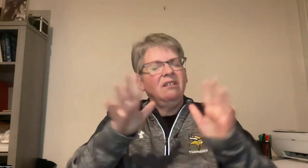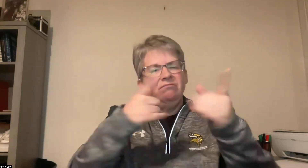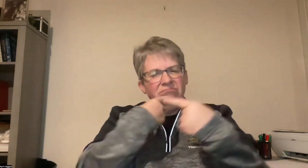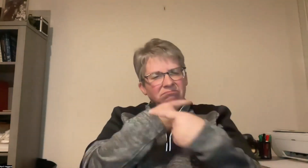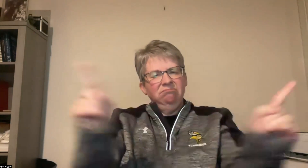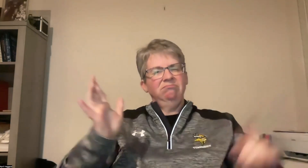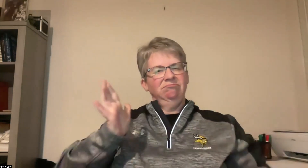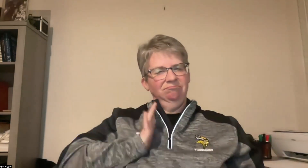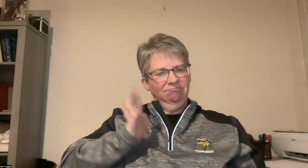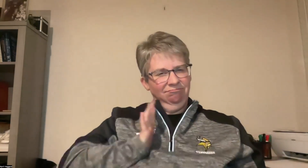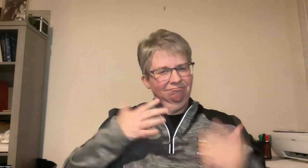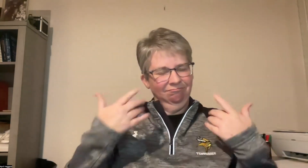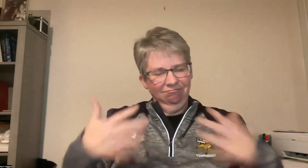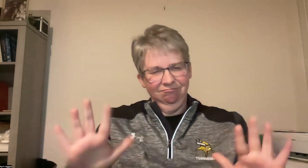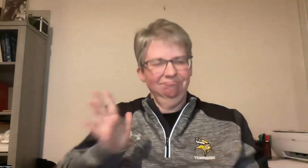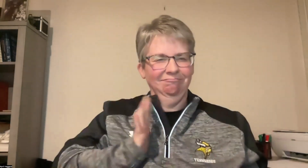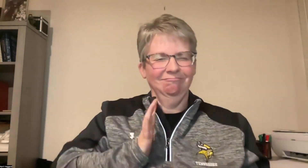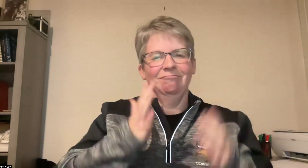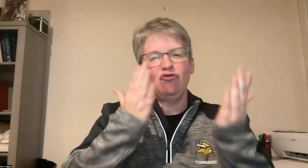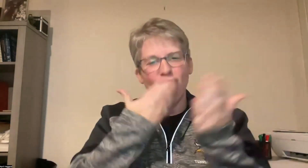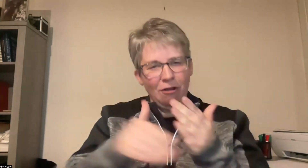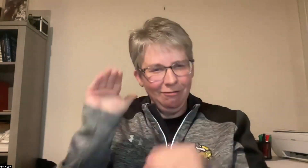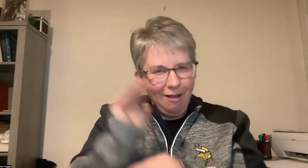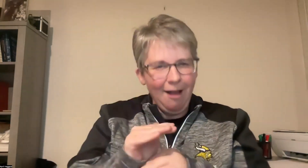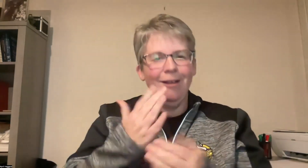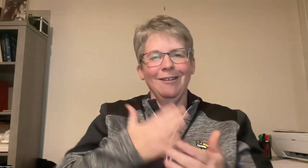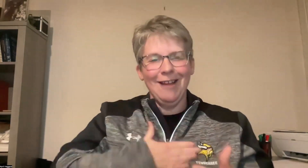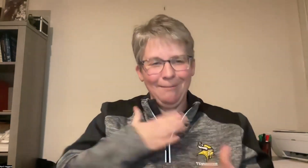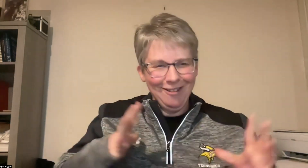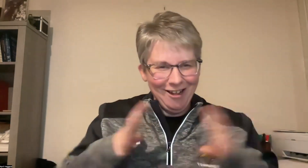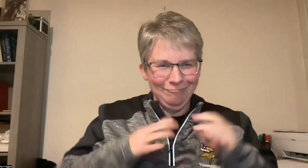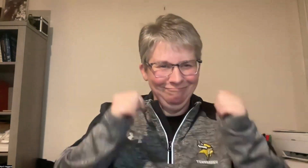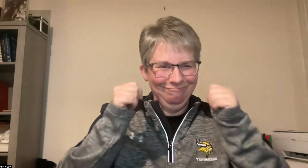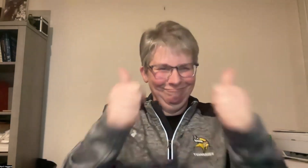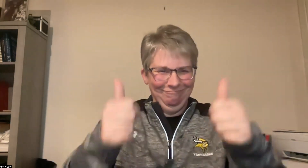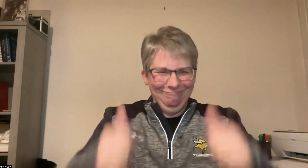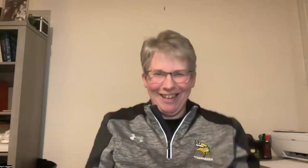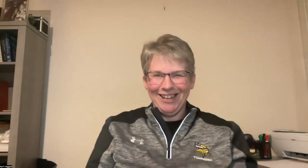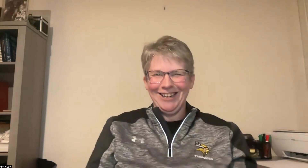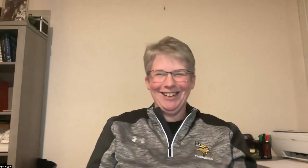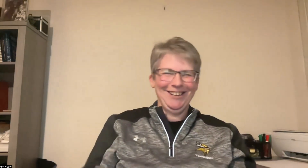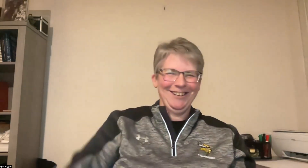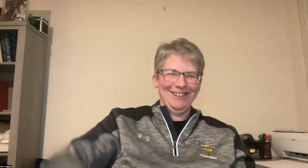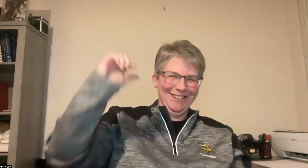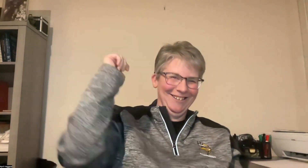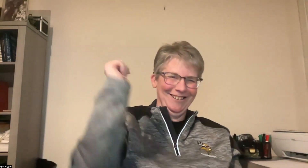Everyone's going. Everyone's going. I've already sent announcements out. Everybody will be going. Yes, it'll be a good night. Okay, well, I'll see you soon. We'll have happy